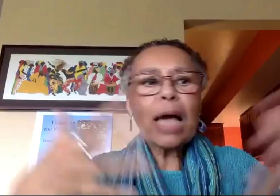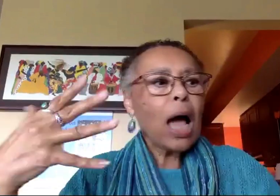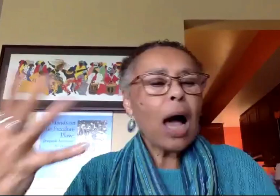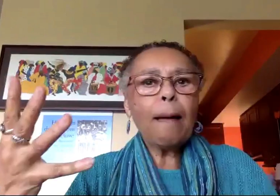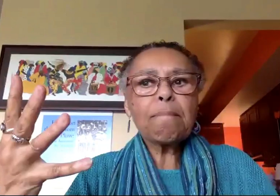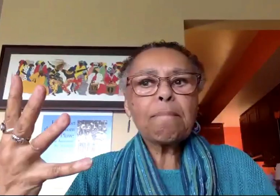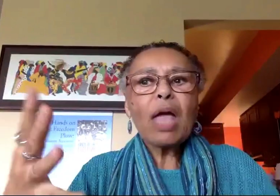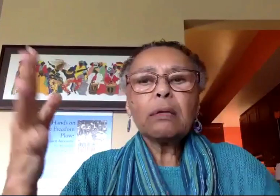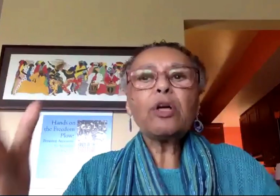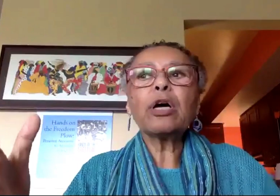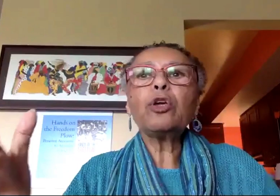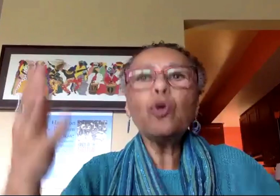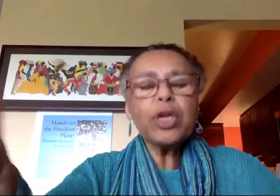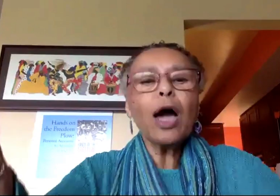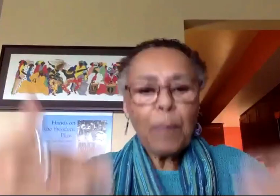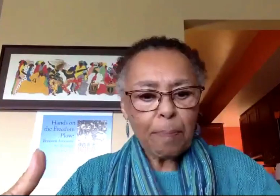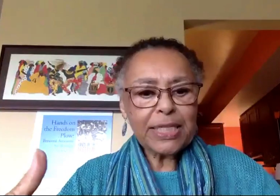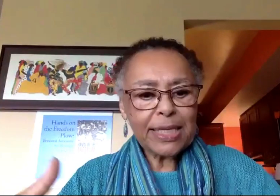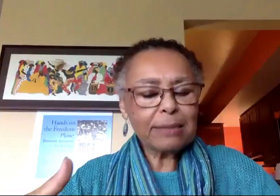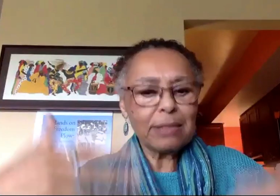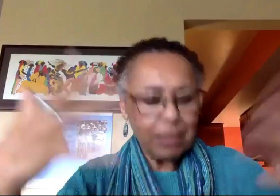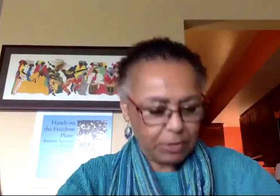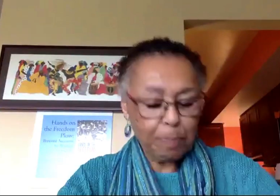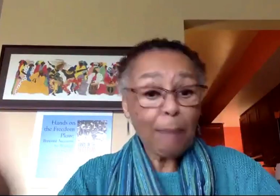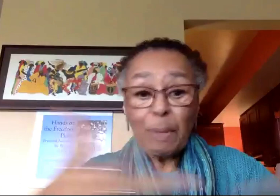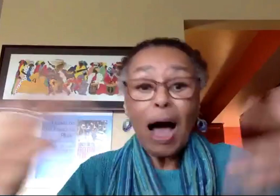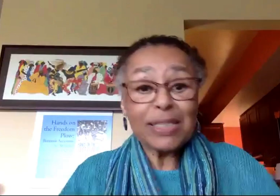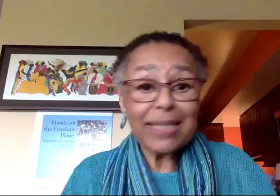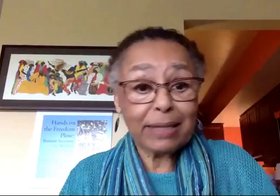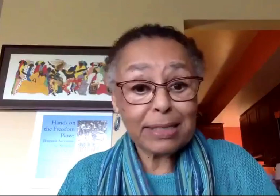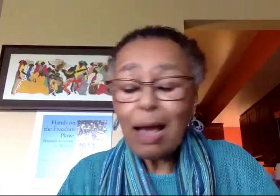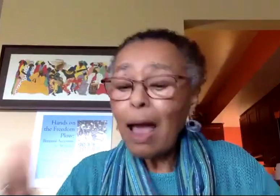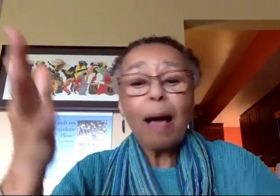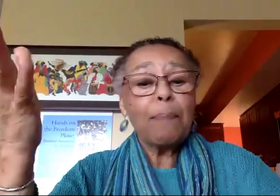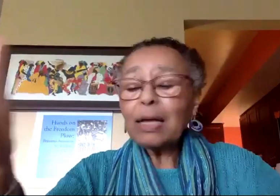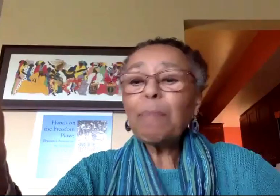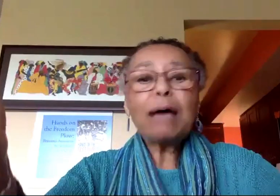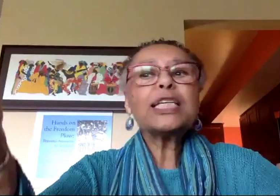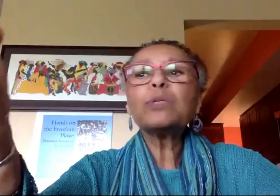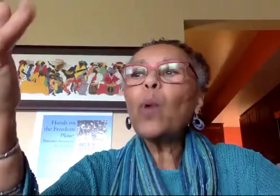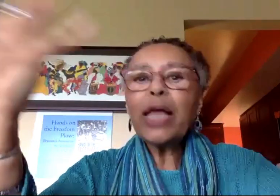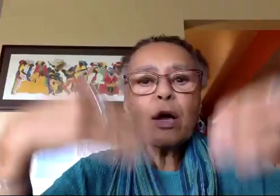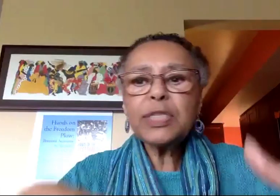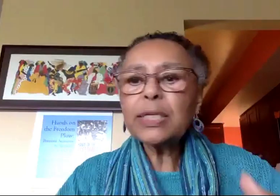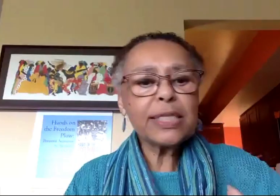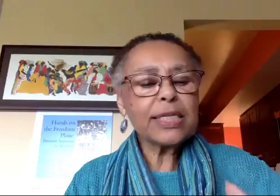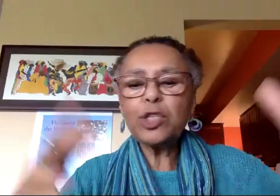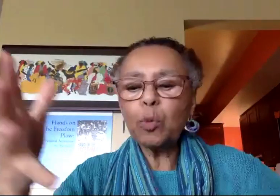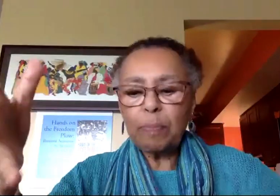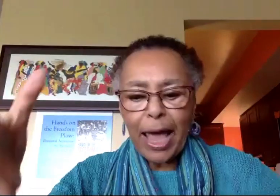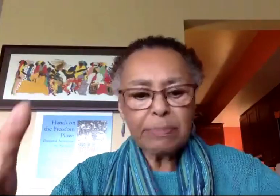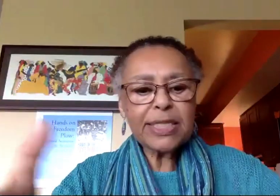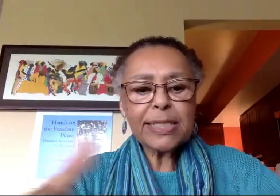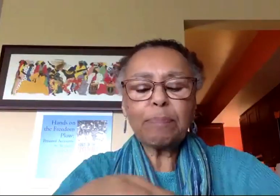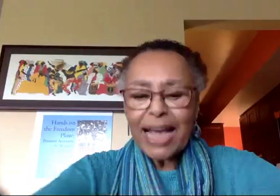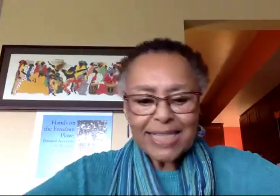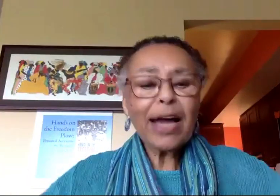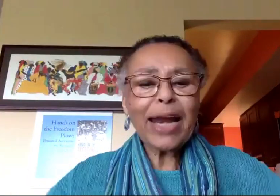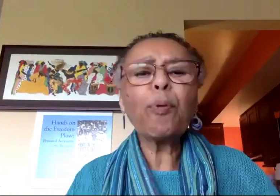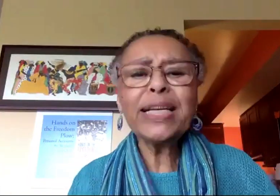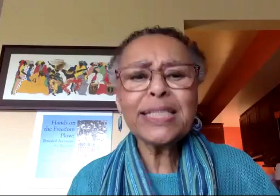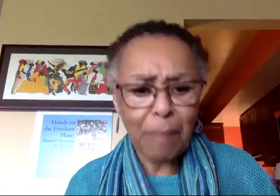is, look, you young people, he says to Bob, and Bob has said this, Bob says, when he goes in 62, Amzie